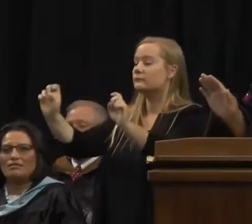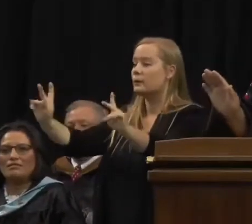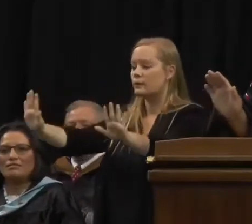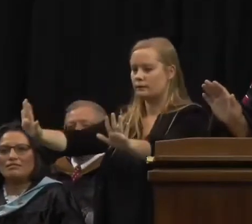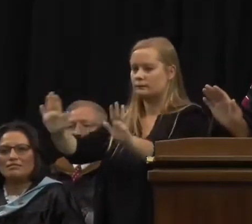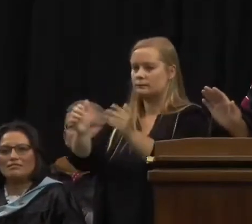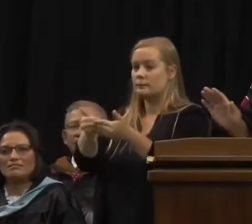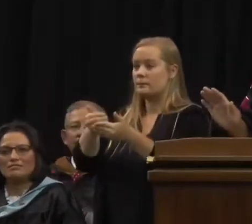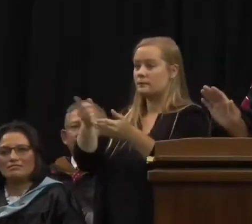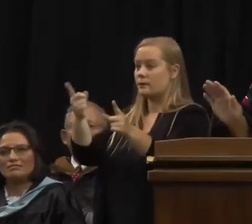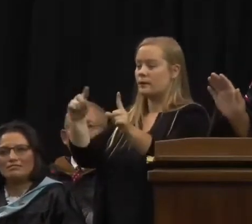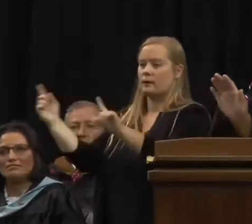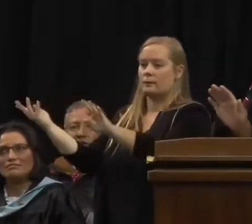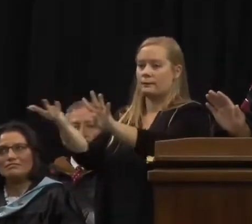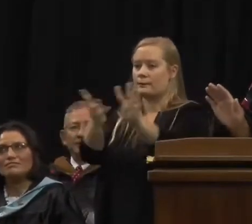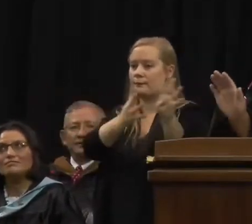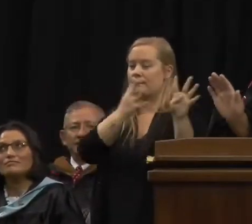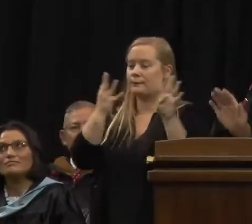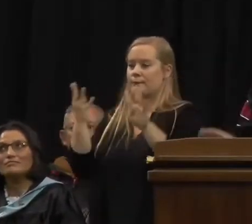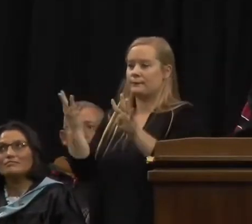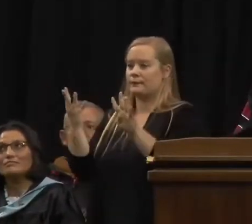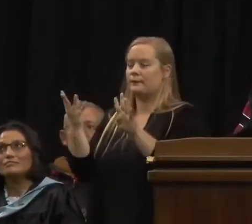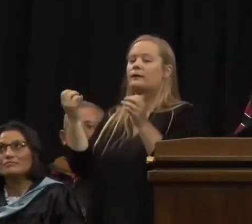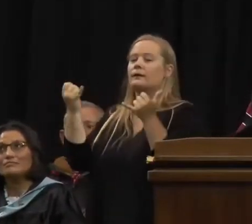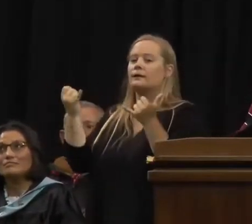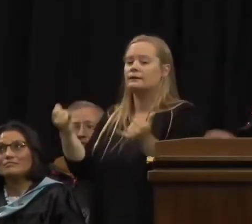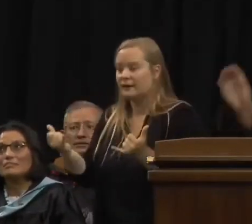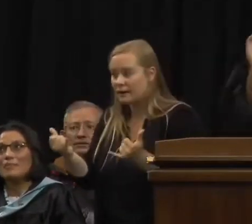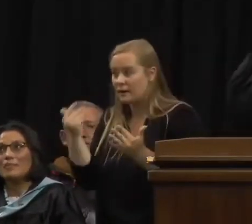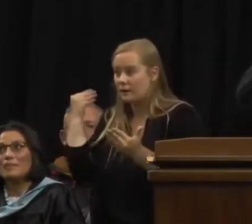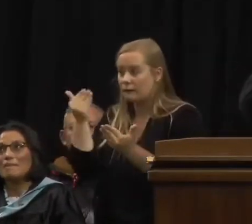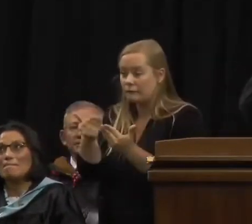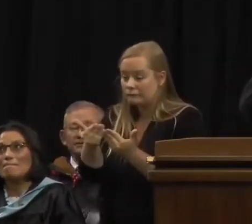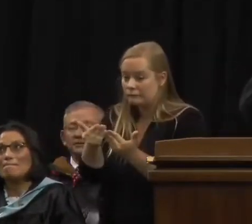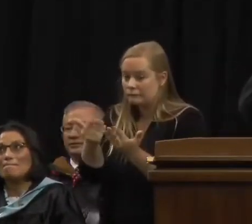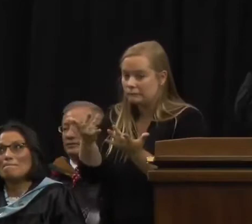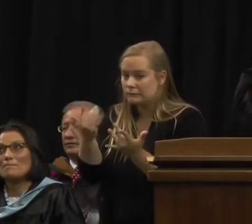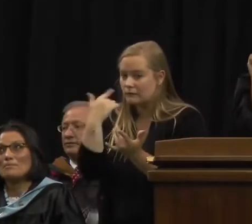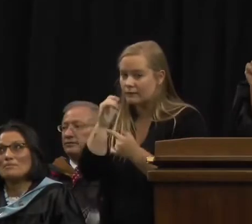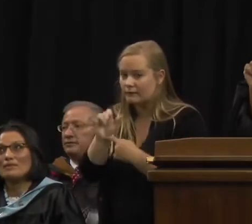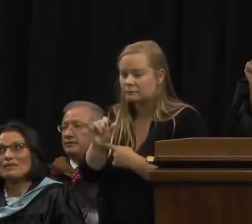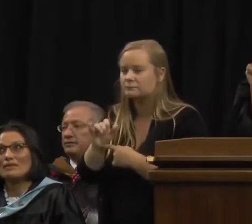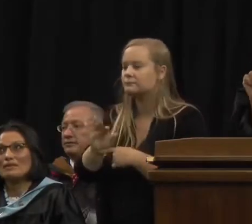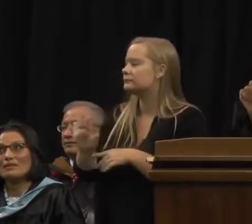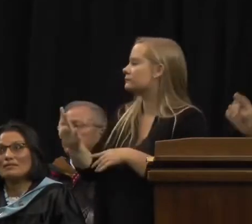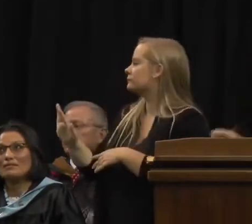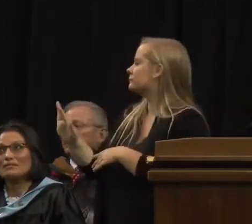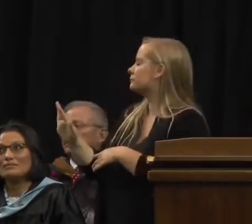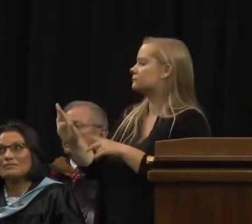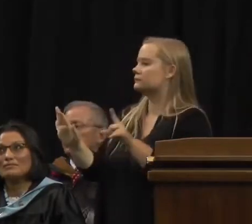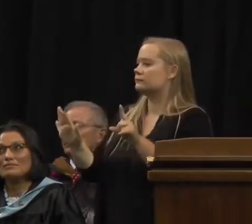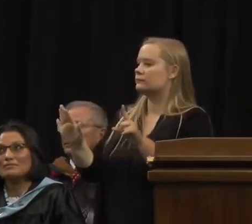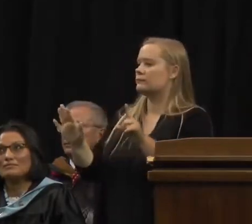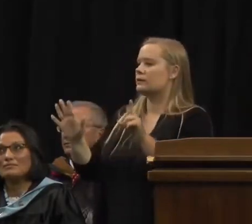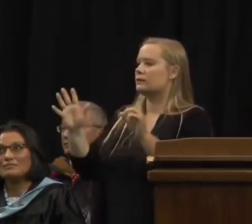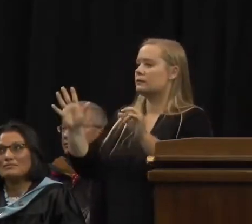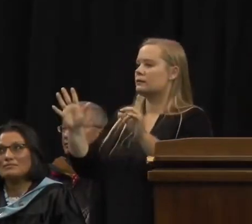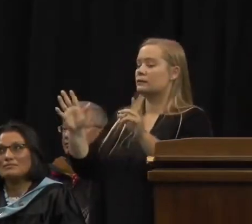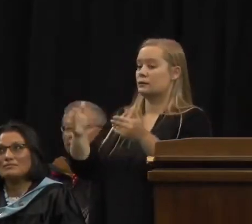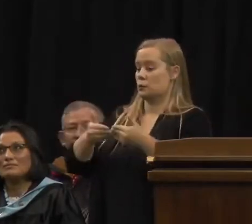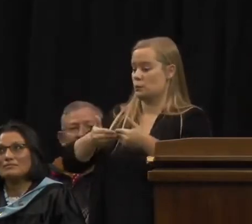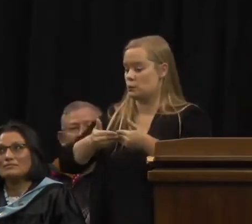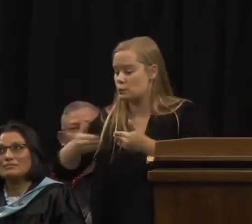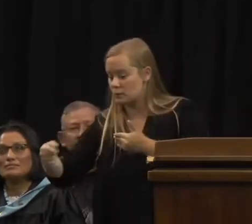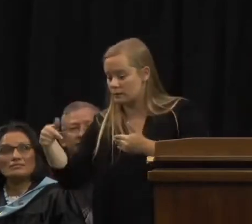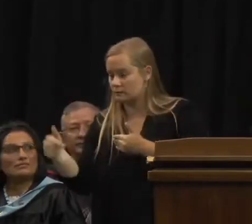Okay, before they come up here, because now this is the part you've been waiting for, them to come up. So the remaining portion of this